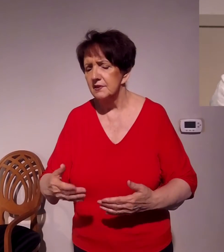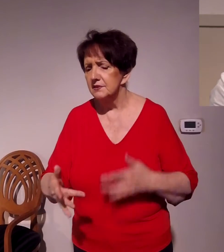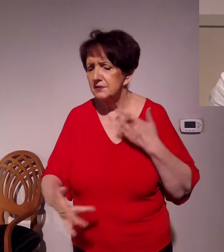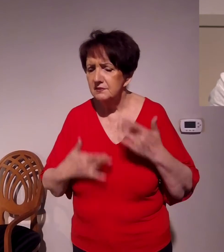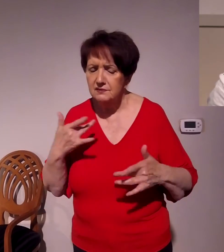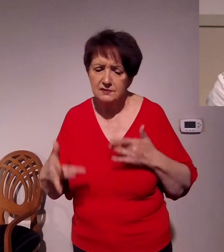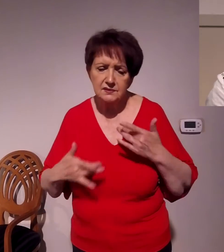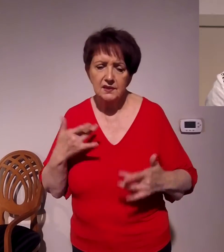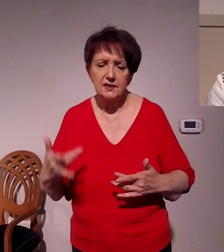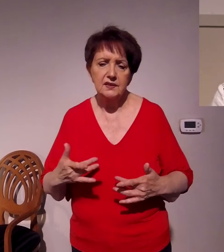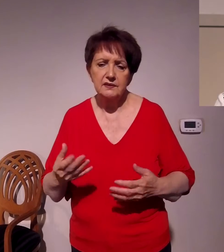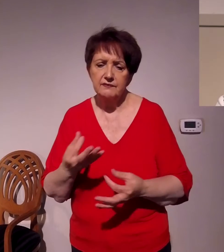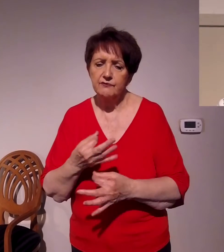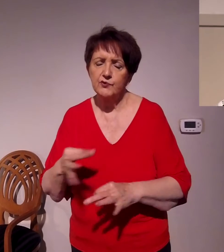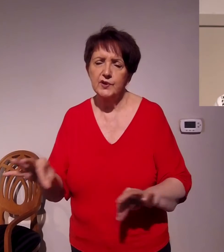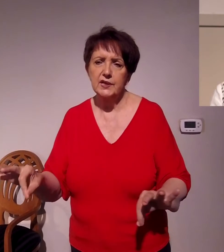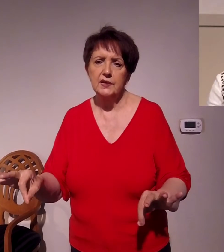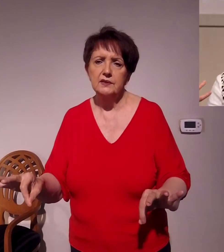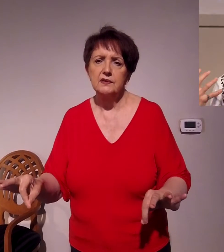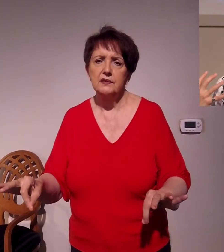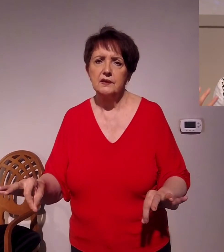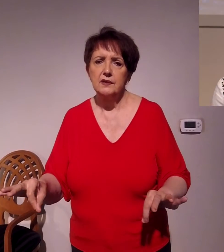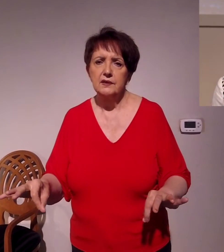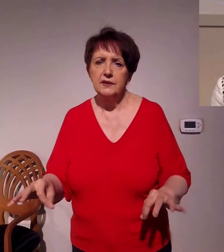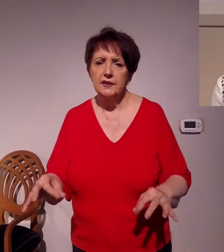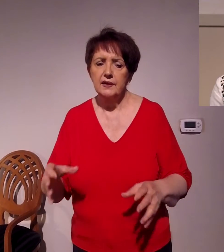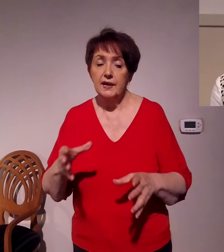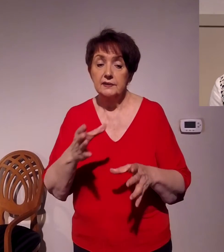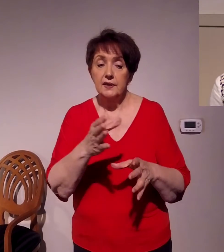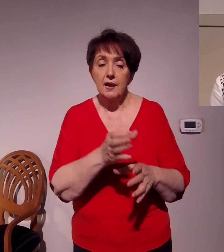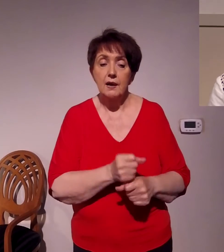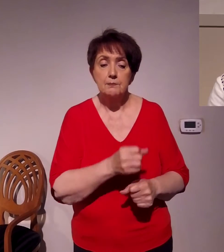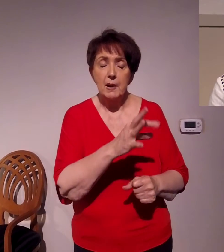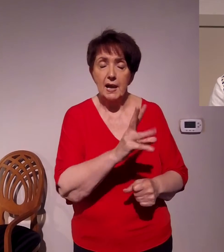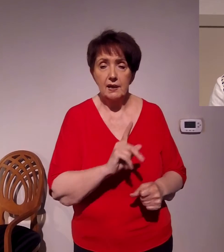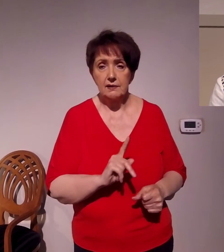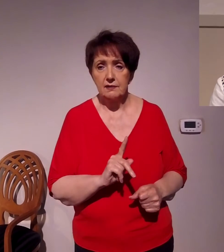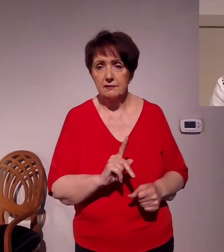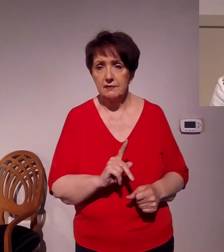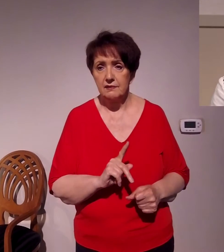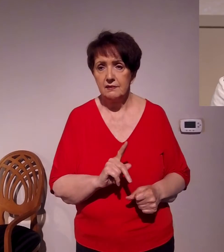excitedly, and or received it back?